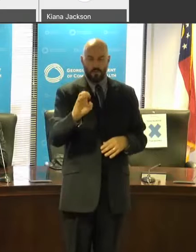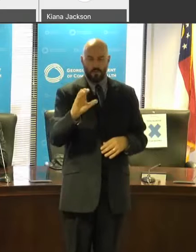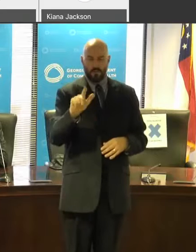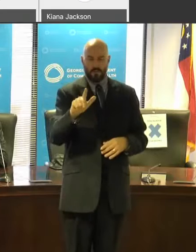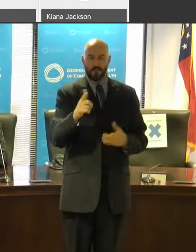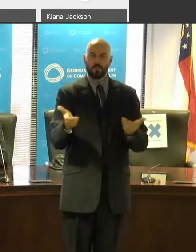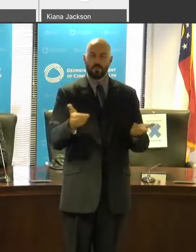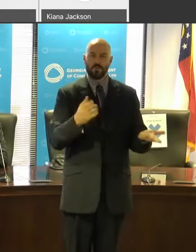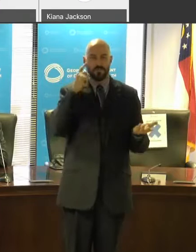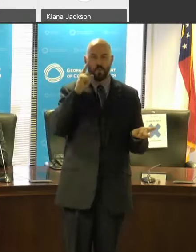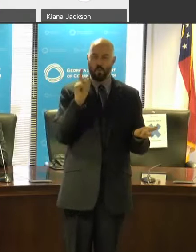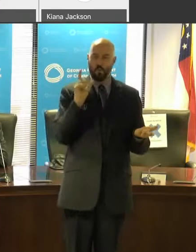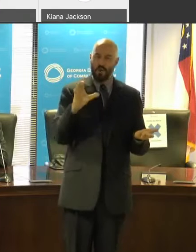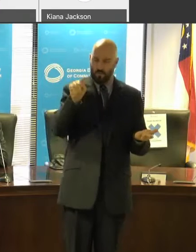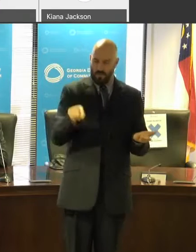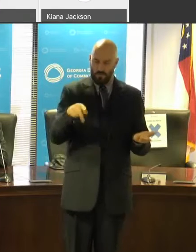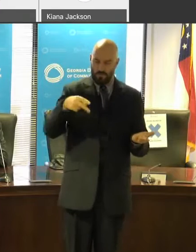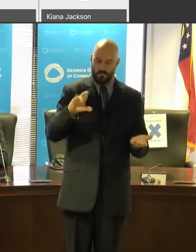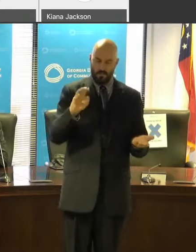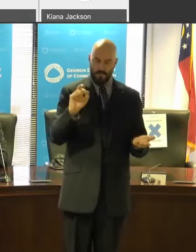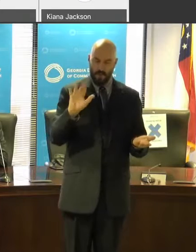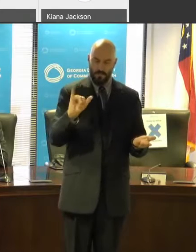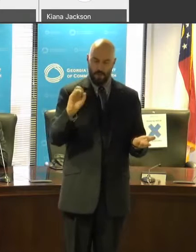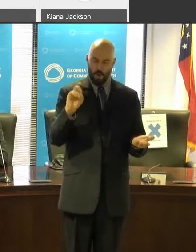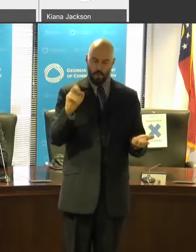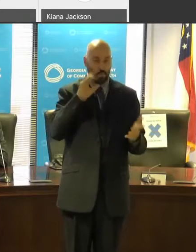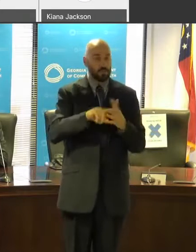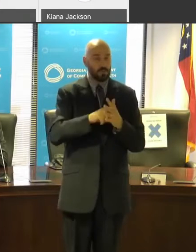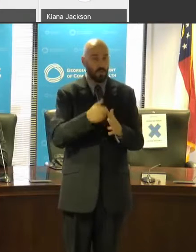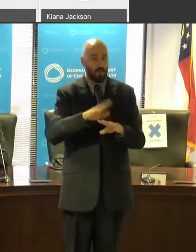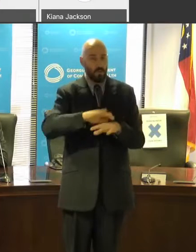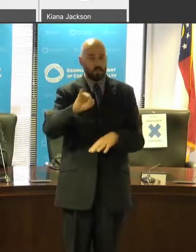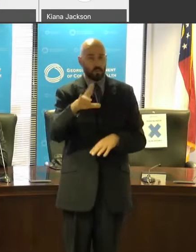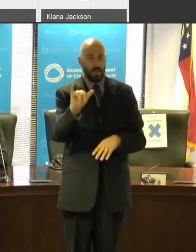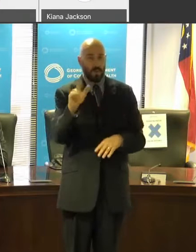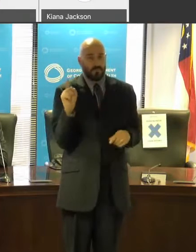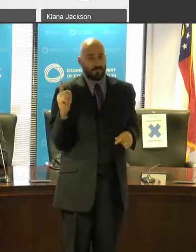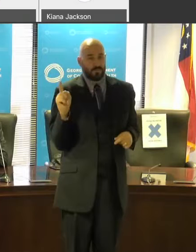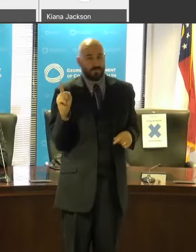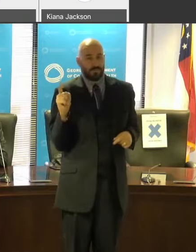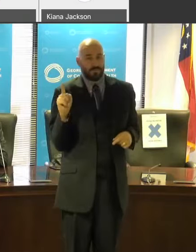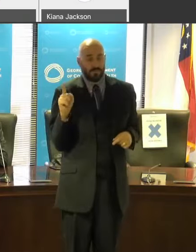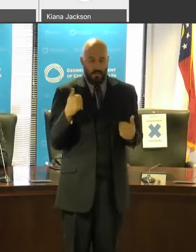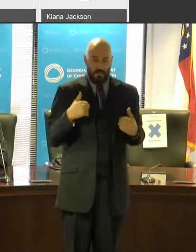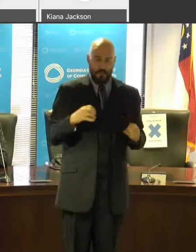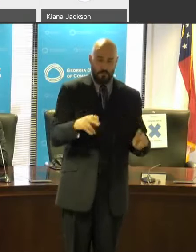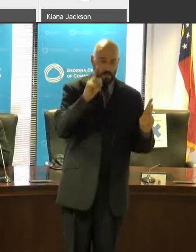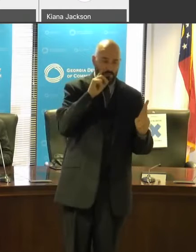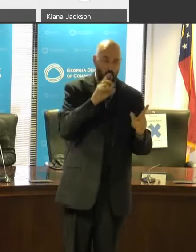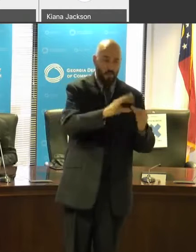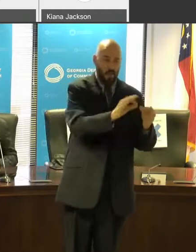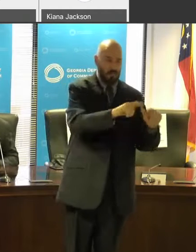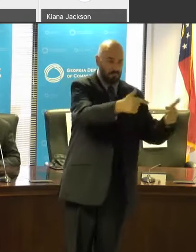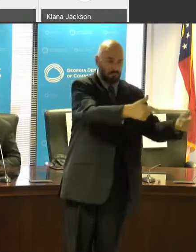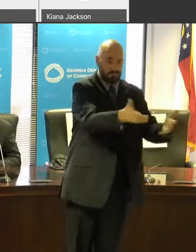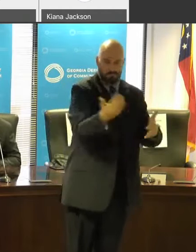codes with an effective date of July 1. An opportunity for public comments was held on August 20, 2020.